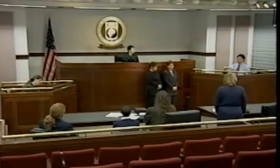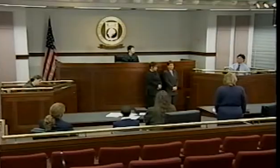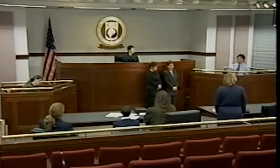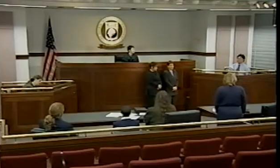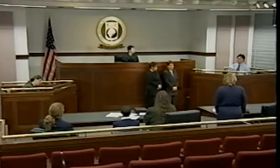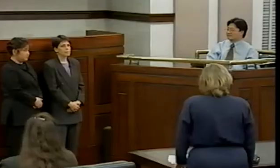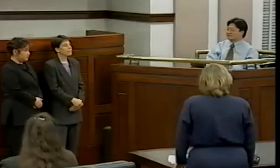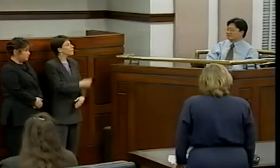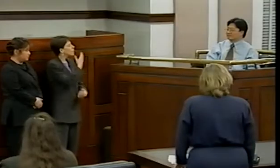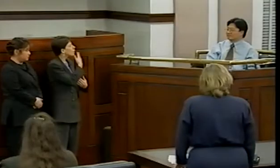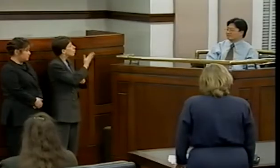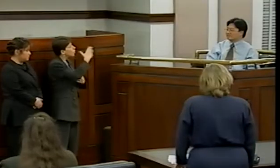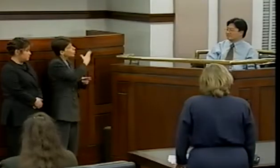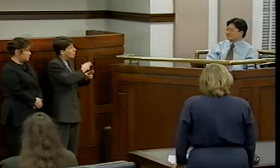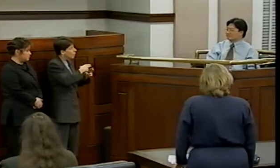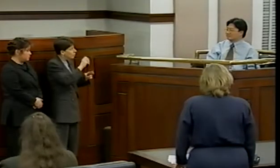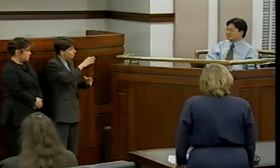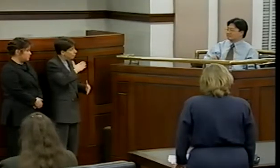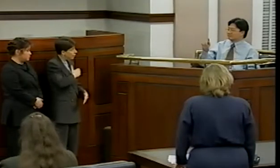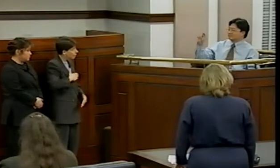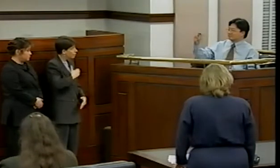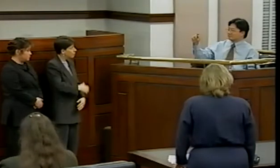Good morning. Could you state your name, please?